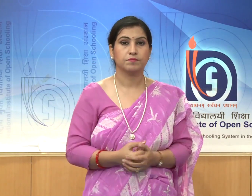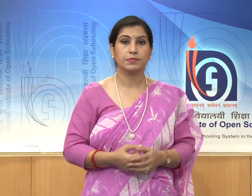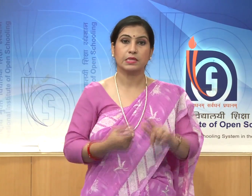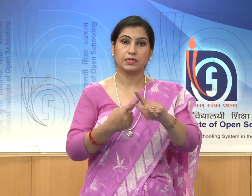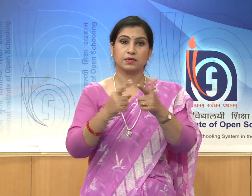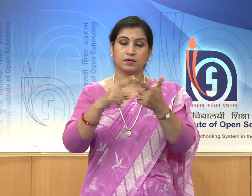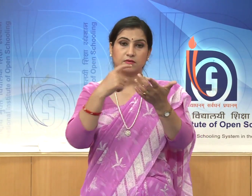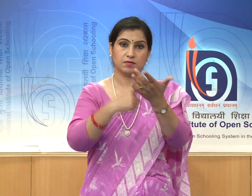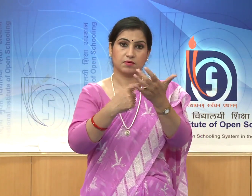terracotta.